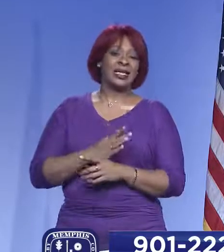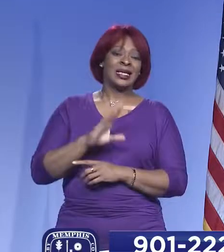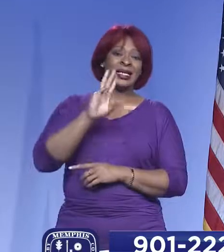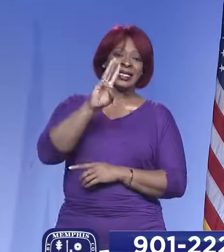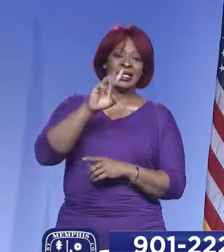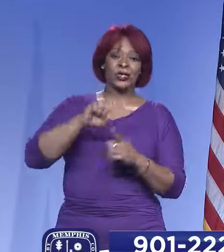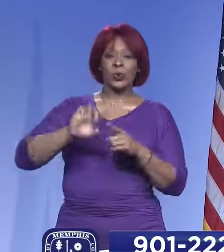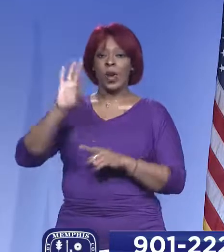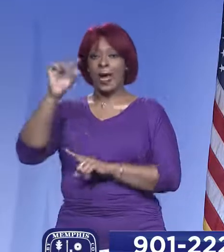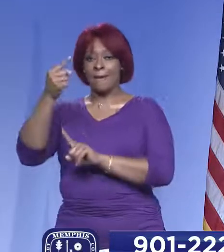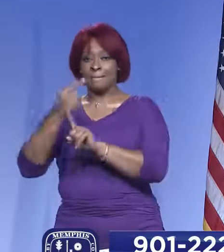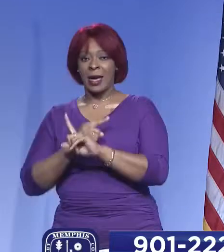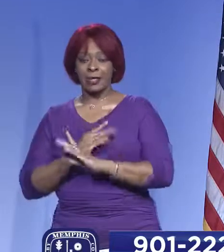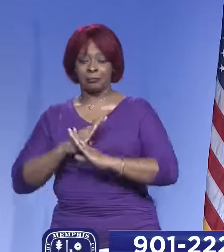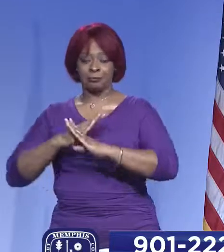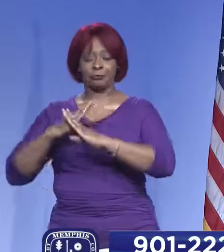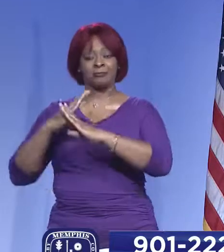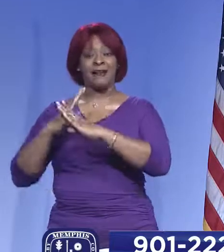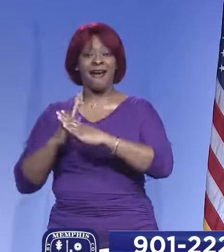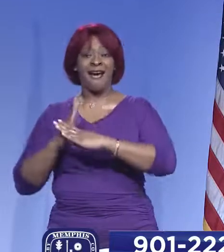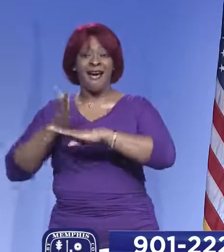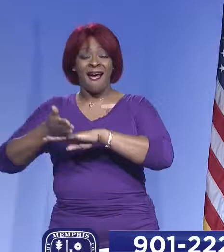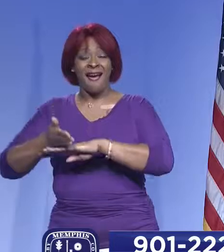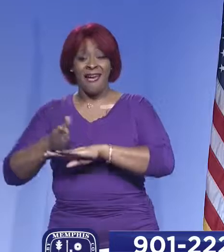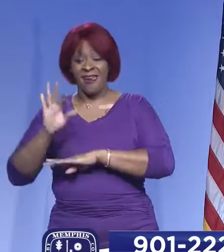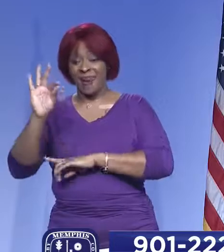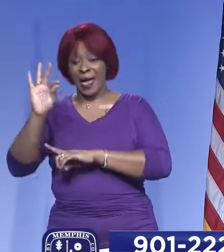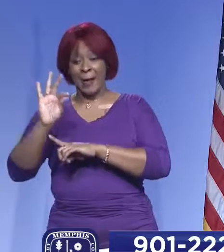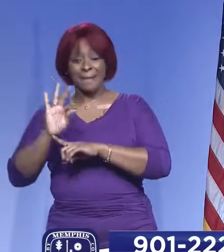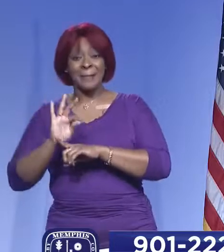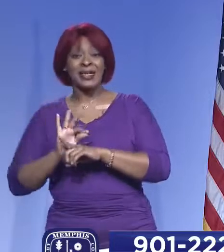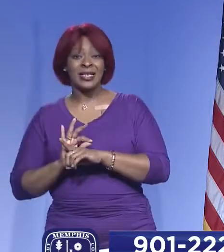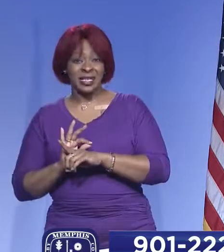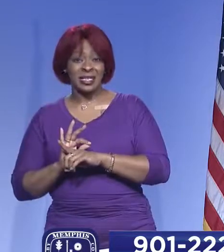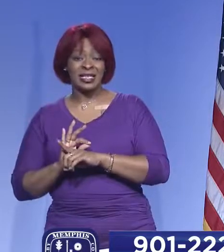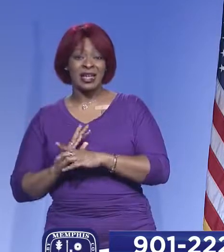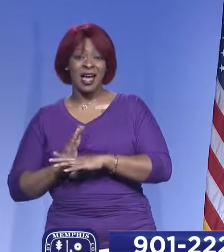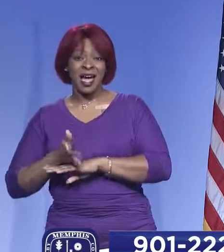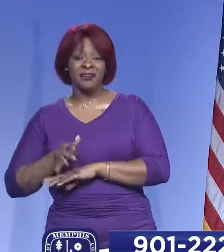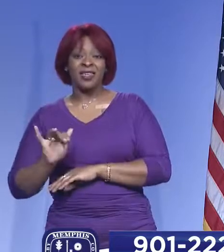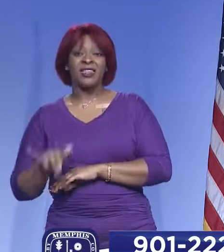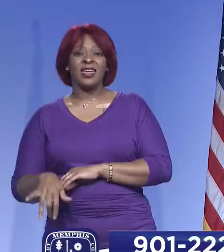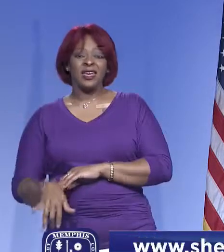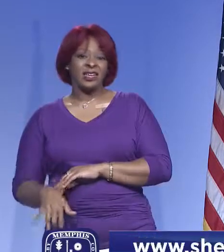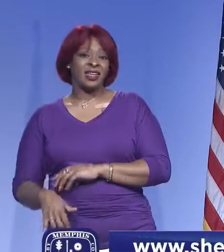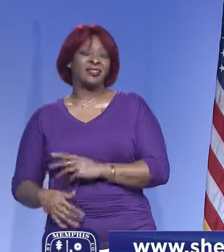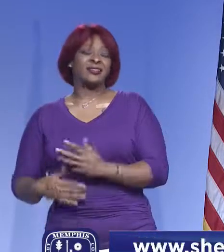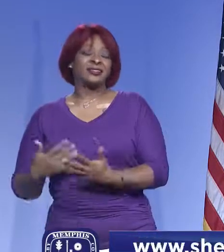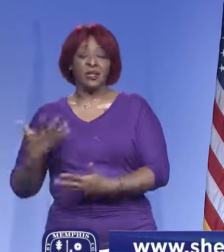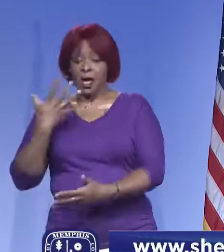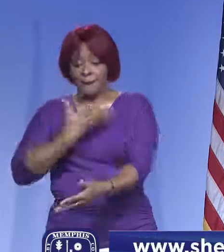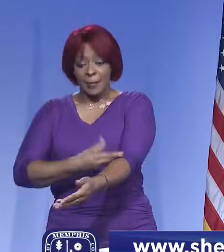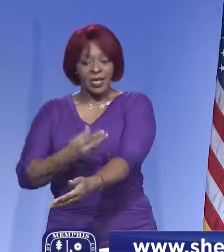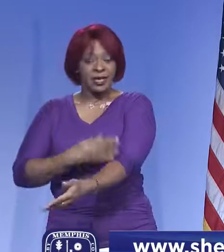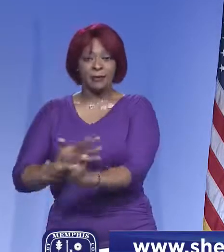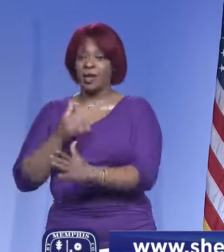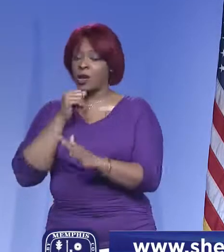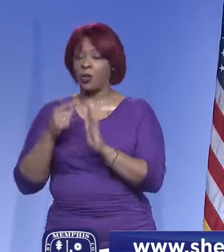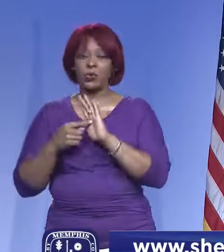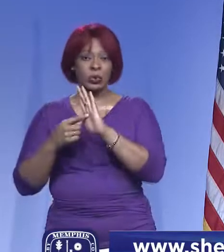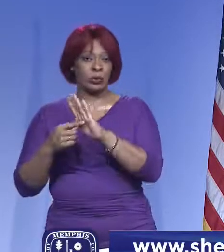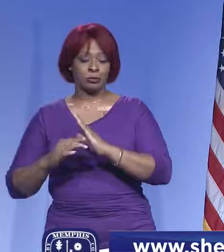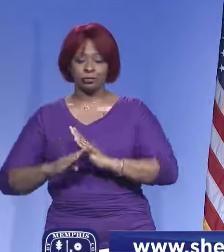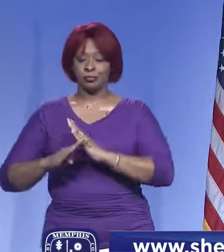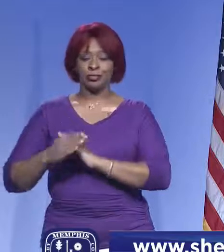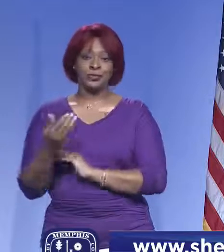to 9 months. But after about that point in time, after about 9 months, blood testing may not show that immunity